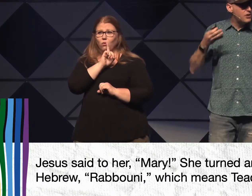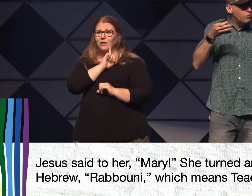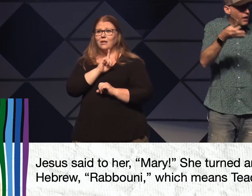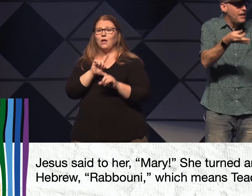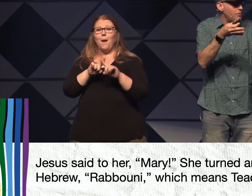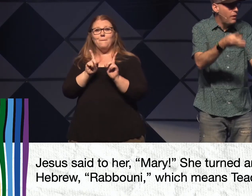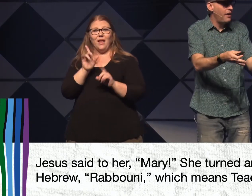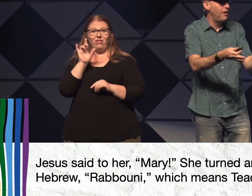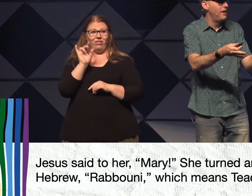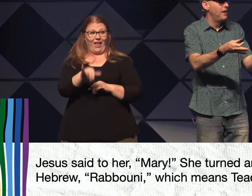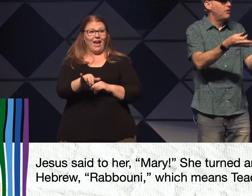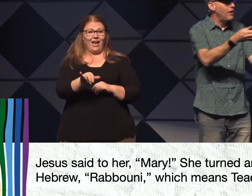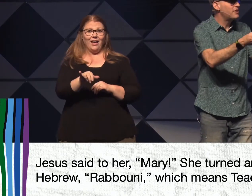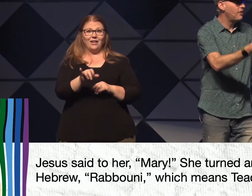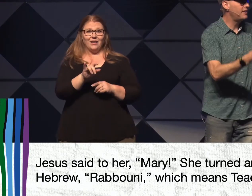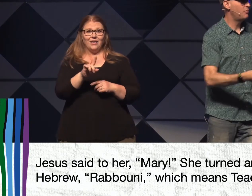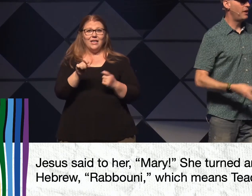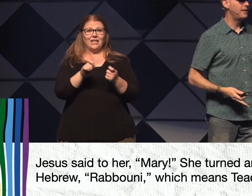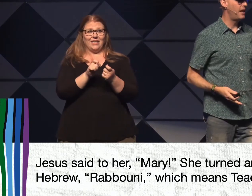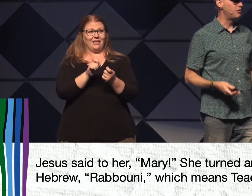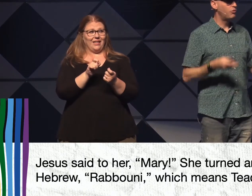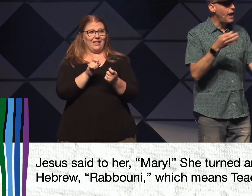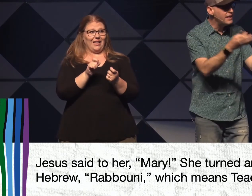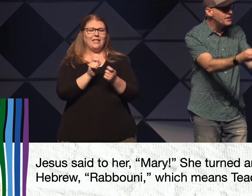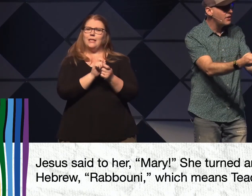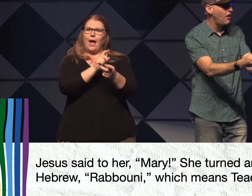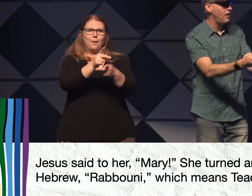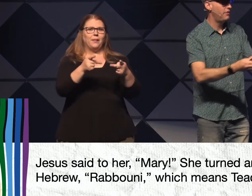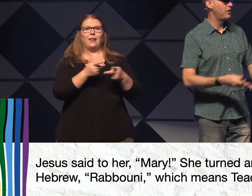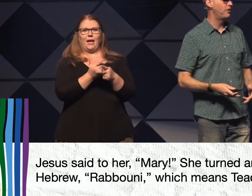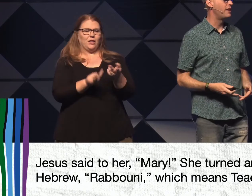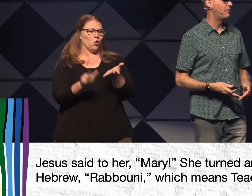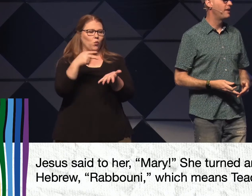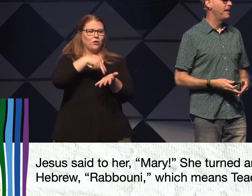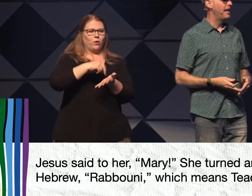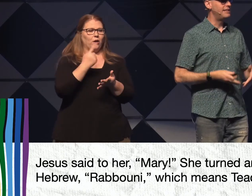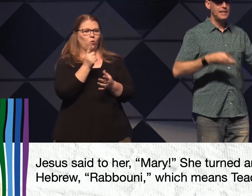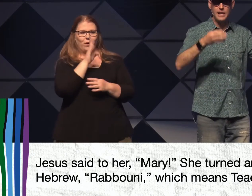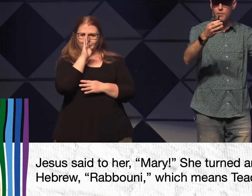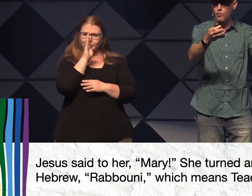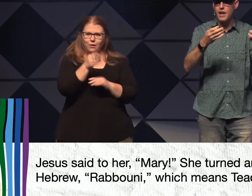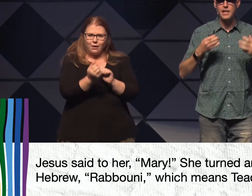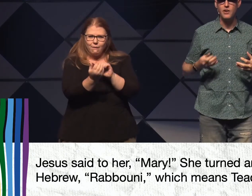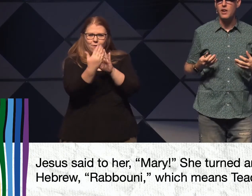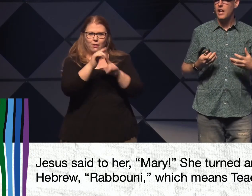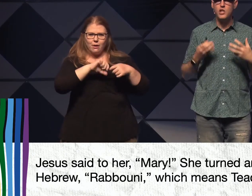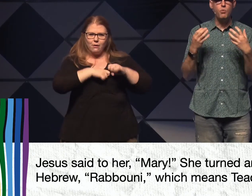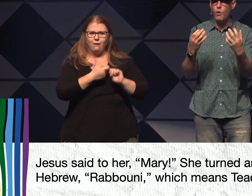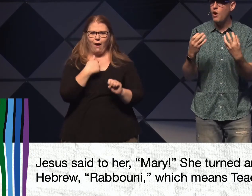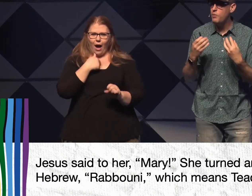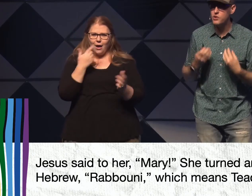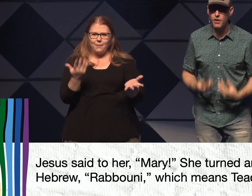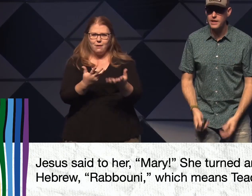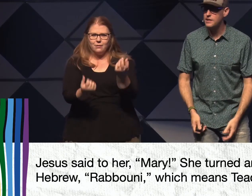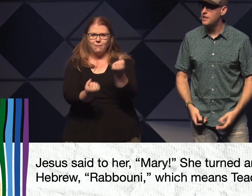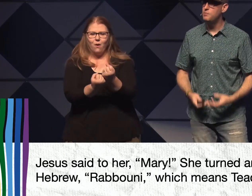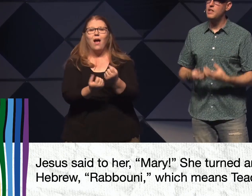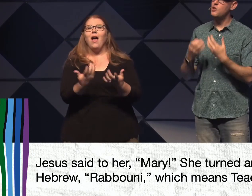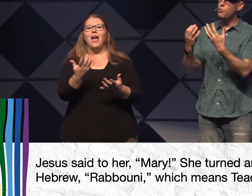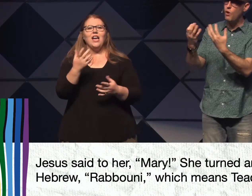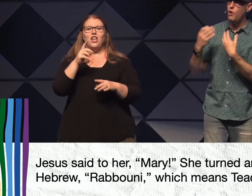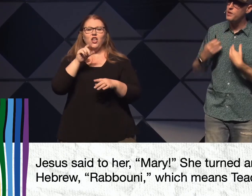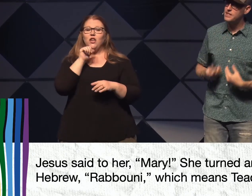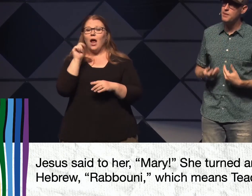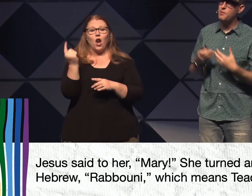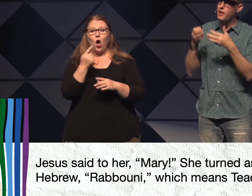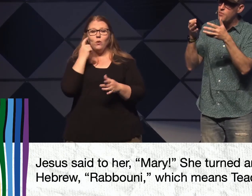of grief? But that's right where the resurrected one comes, right into the heart of her grief. and says, I'm right here. And you won't always recognize me and you